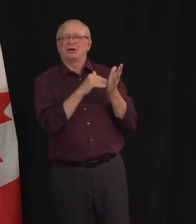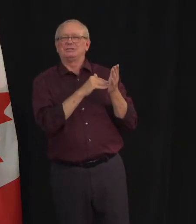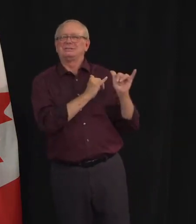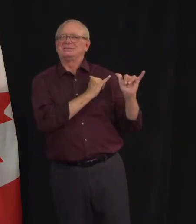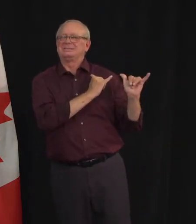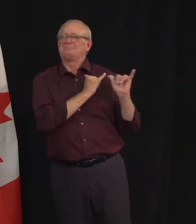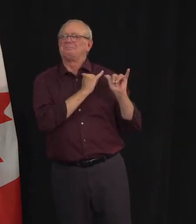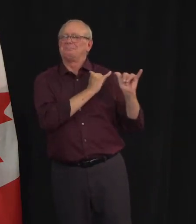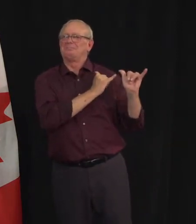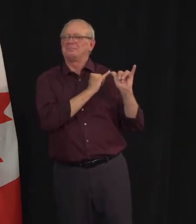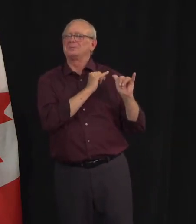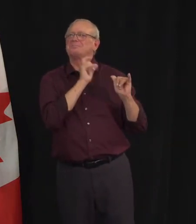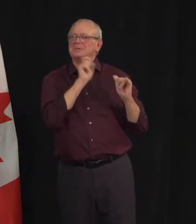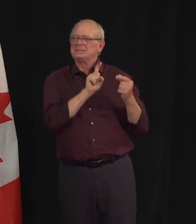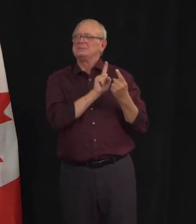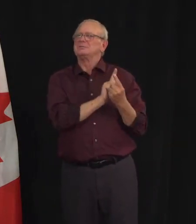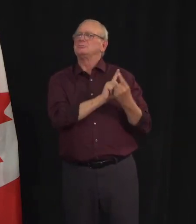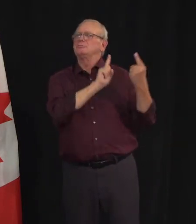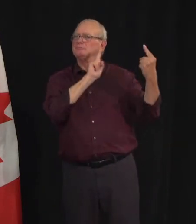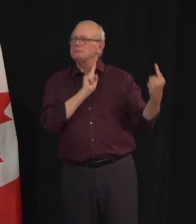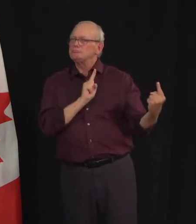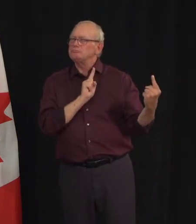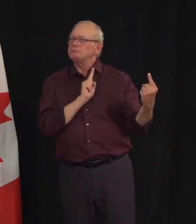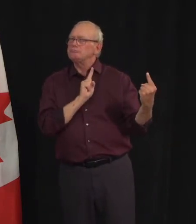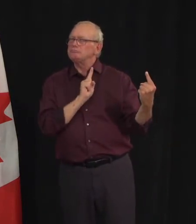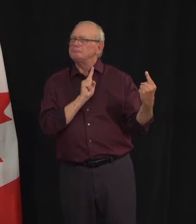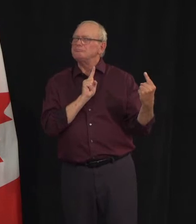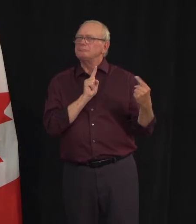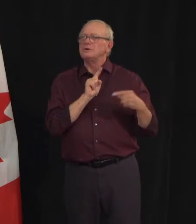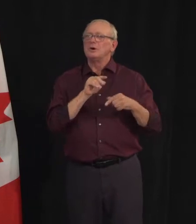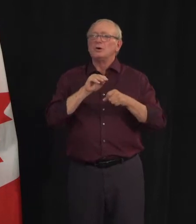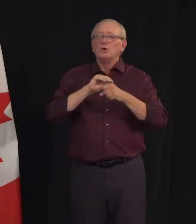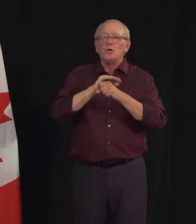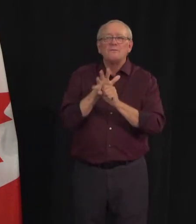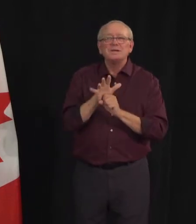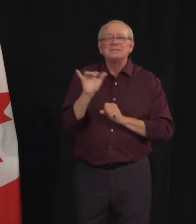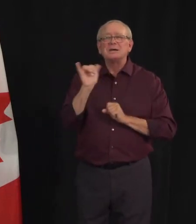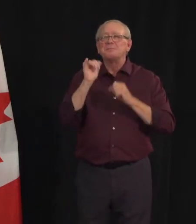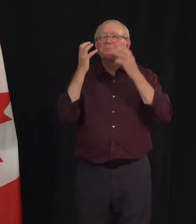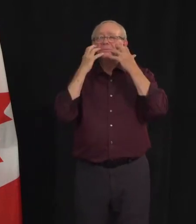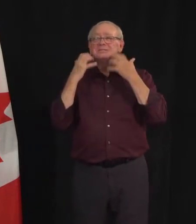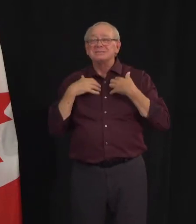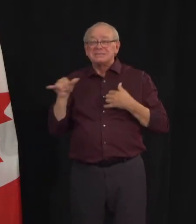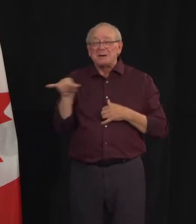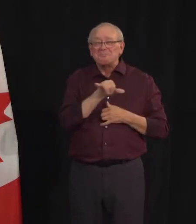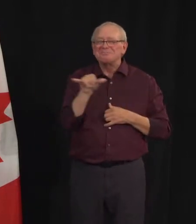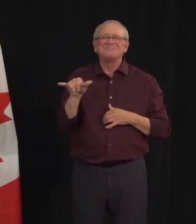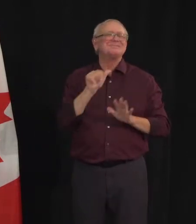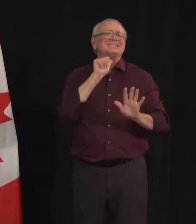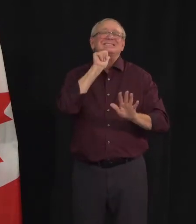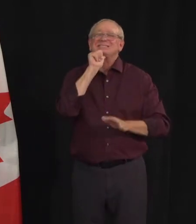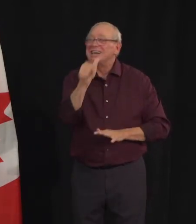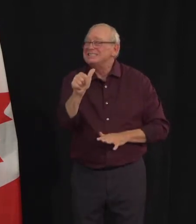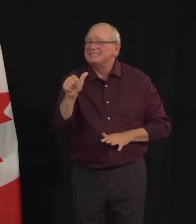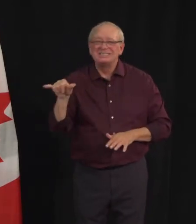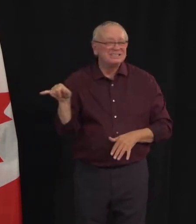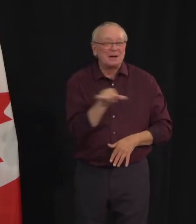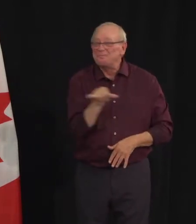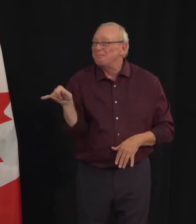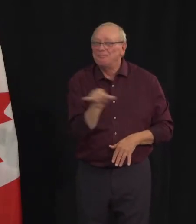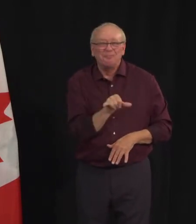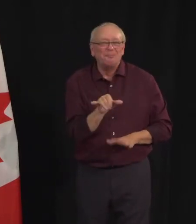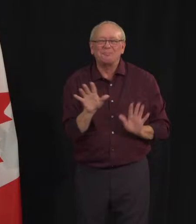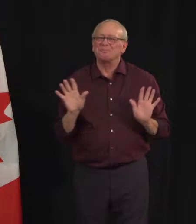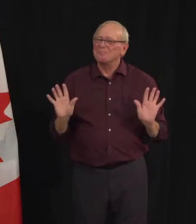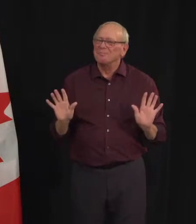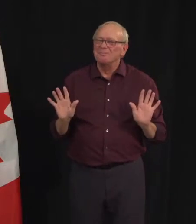the question of referencing the article, that would be difficult for me to comment on. Again, I can simply say from